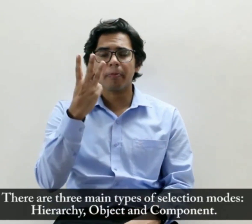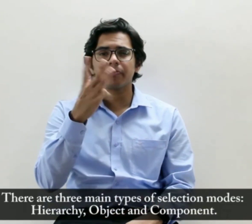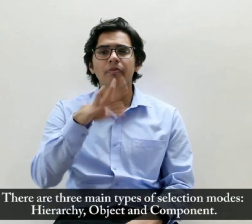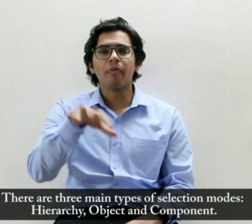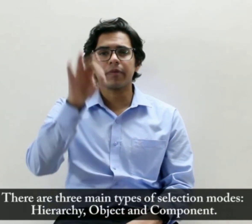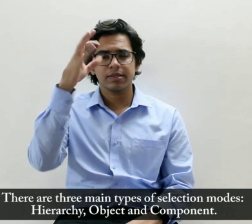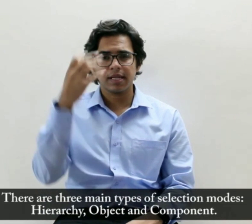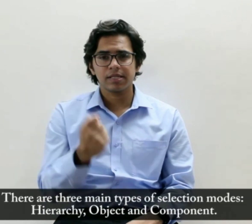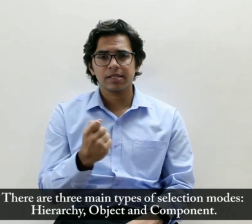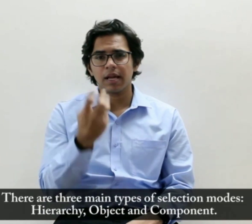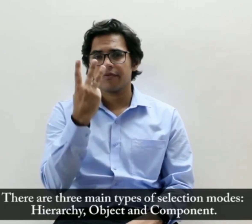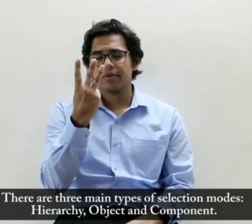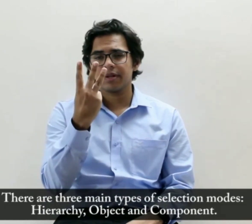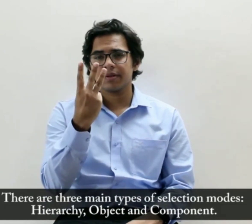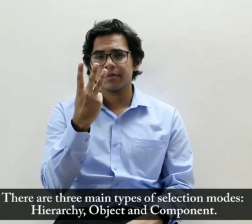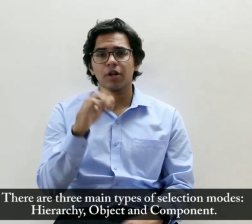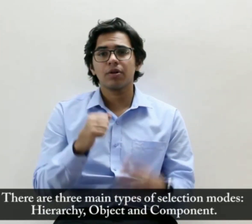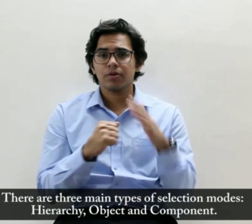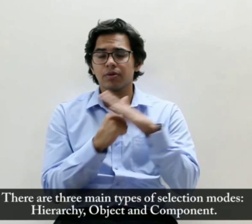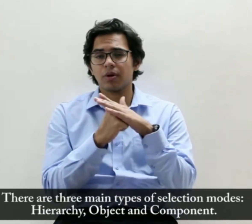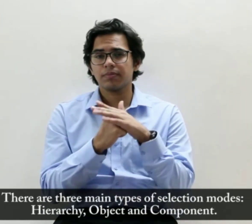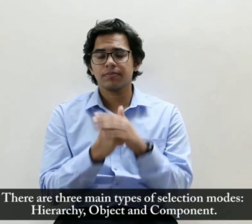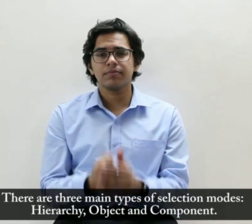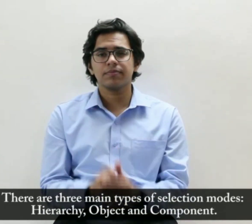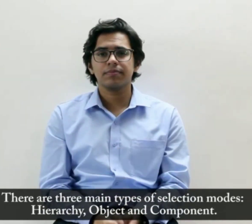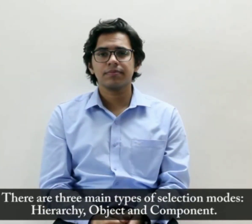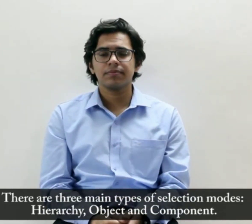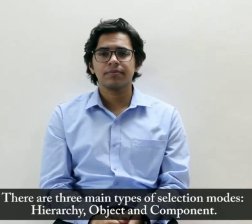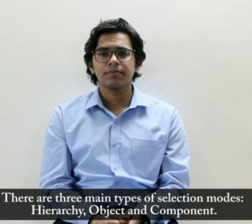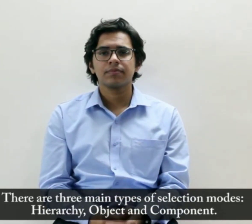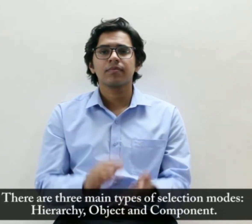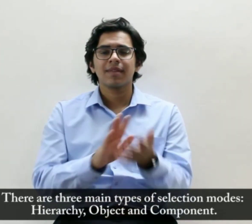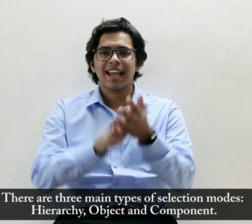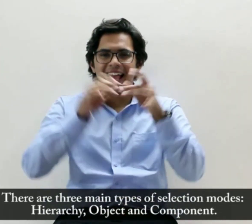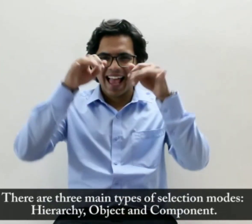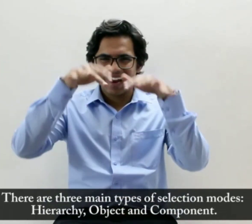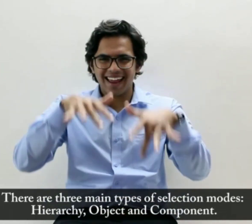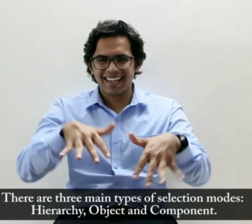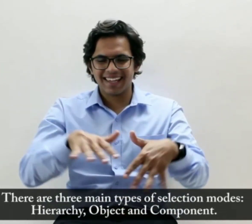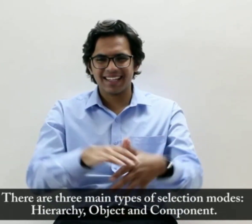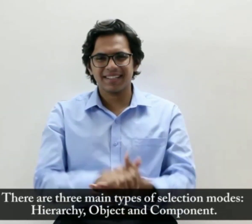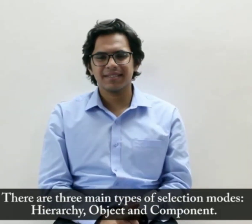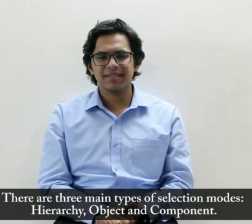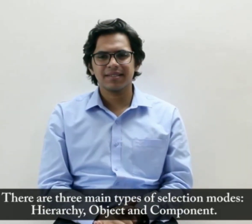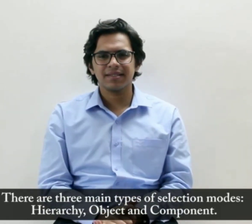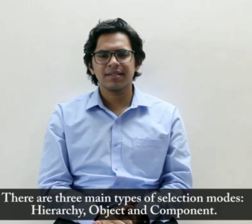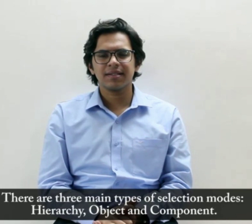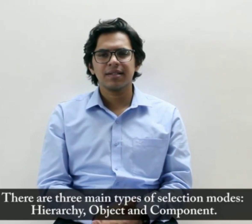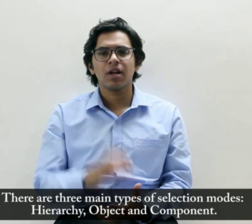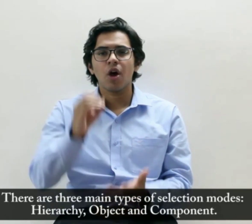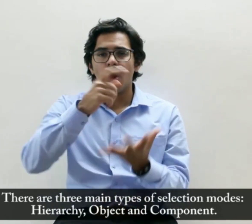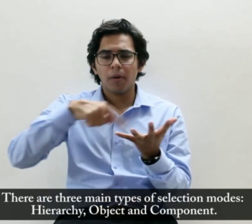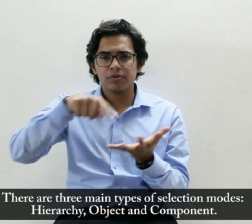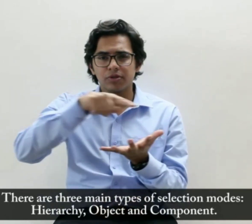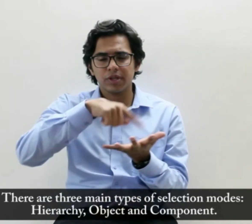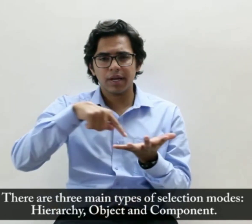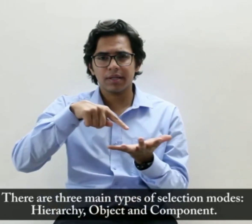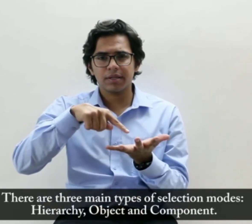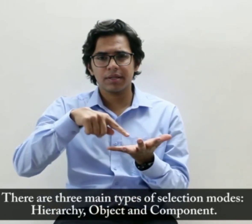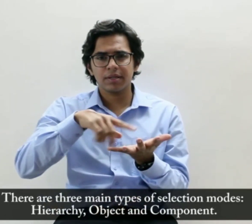There are 3 main types of selection modes: hierarchy, object, and component.